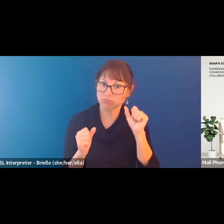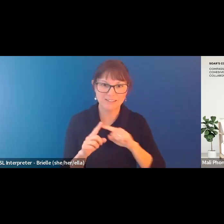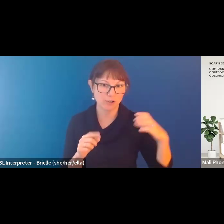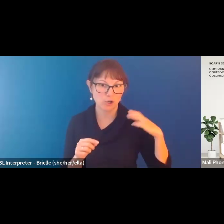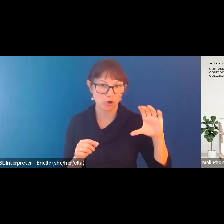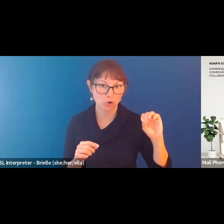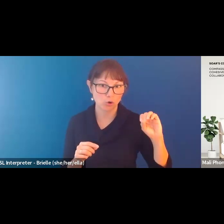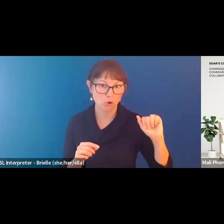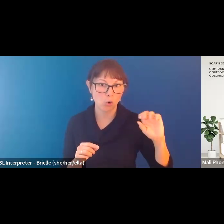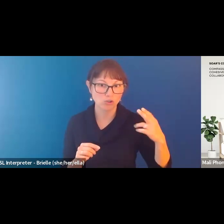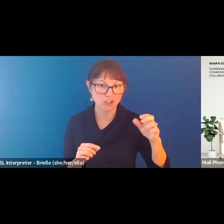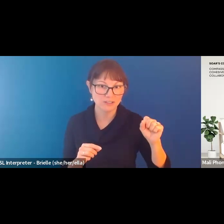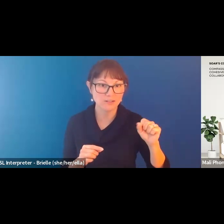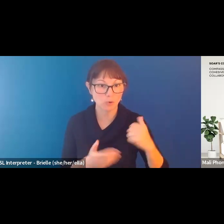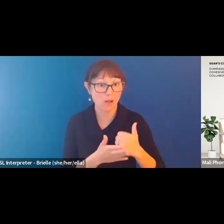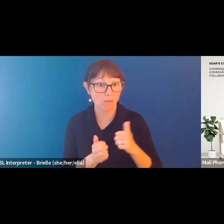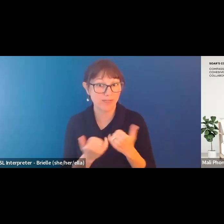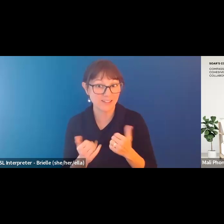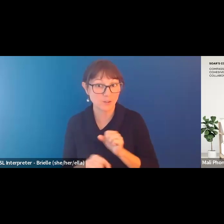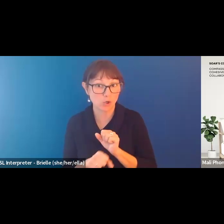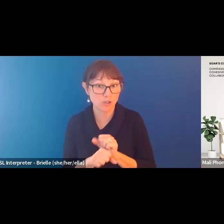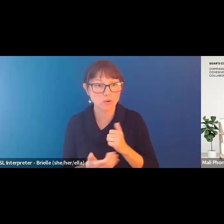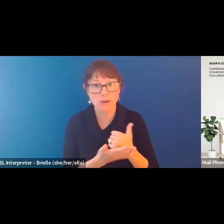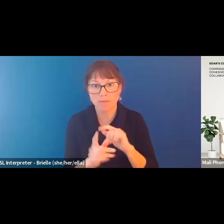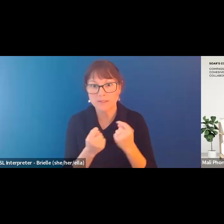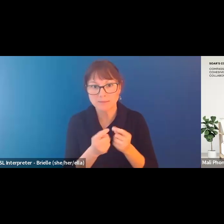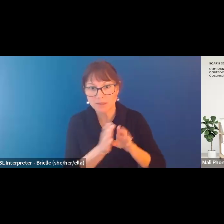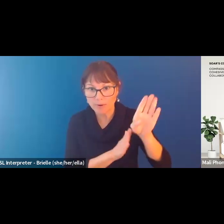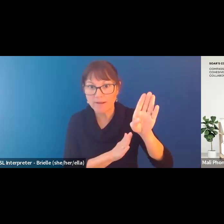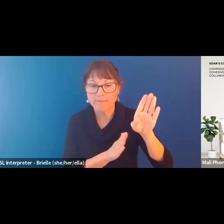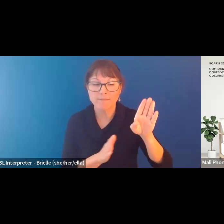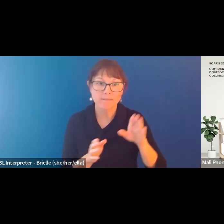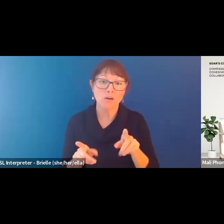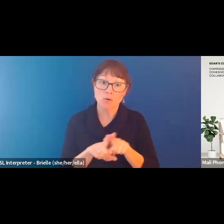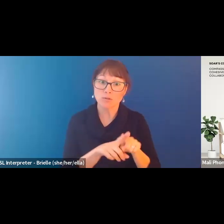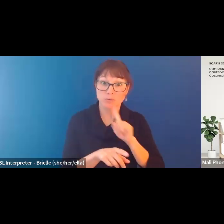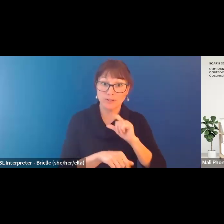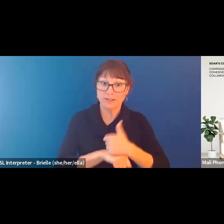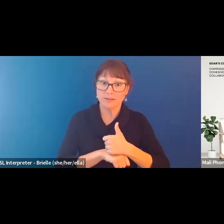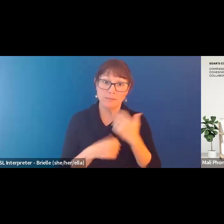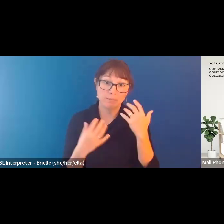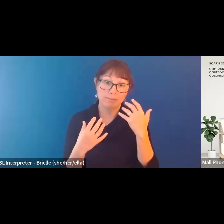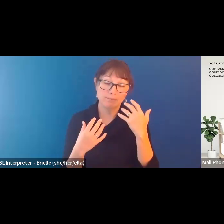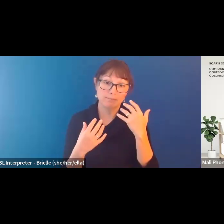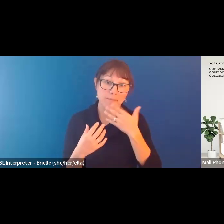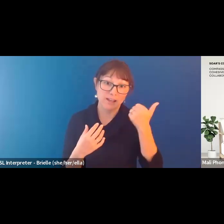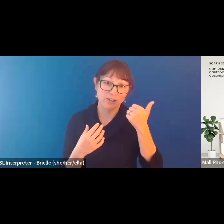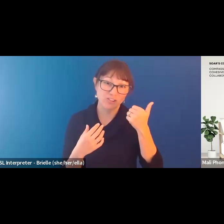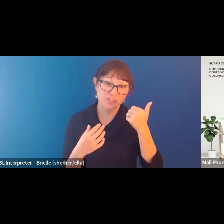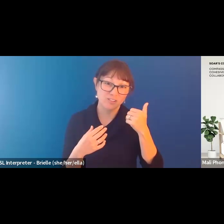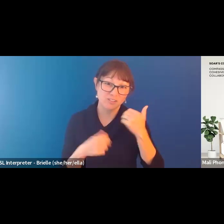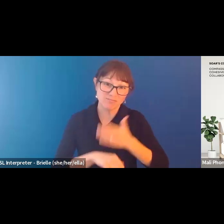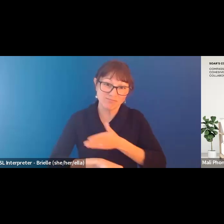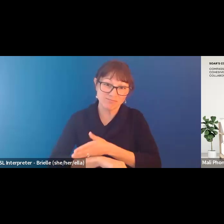us do this incredible work to help teams thrive and really create a better society